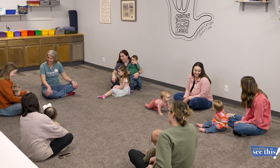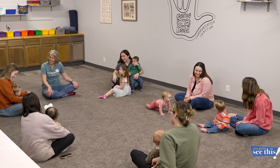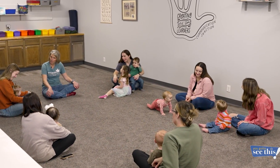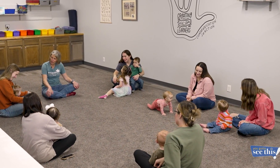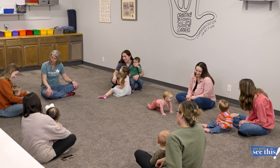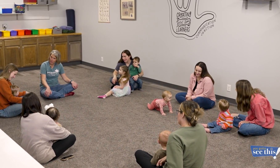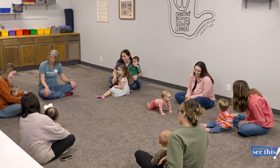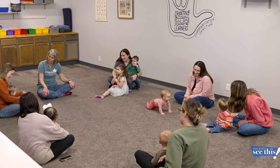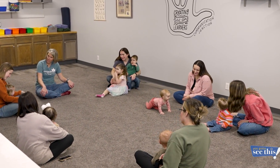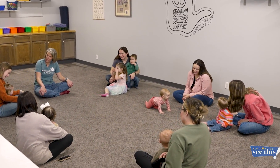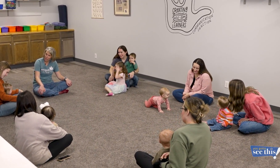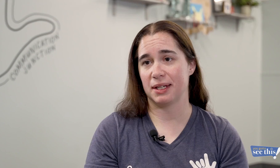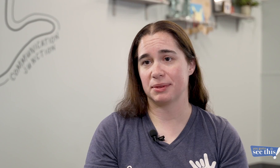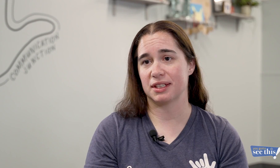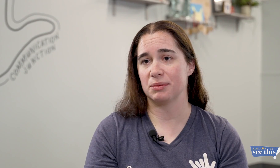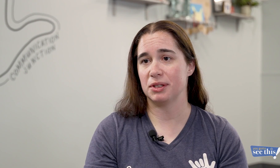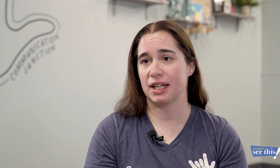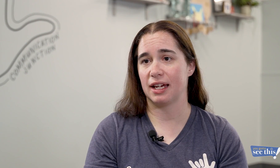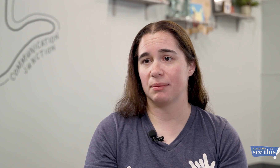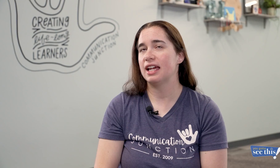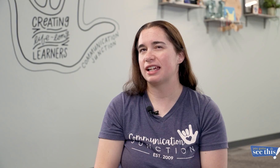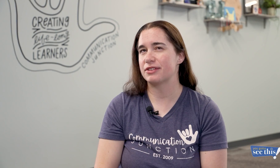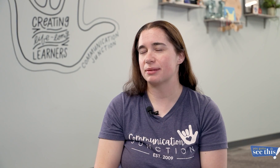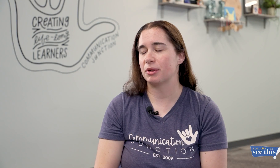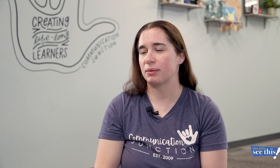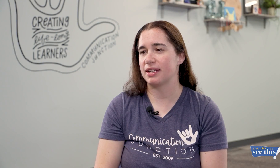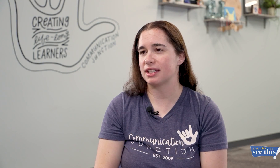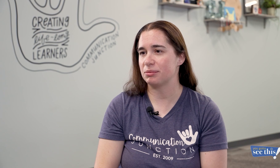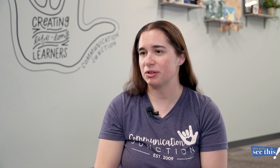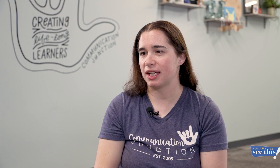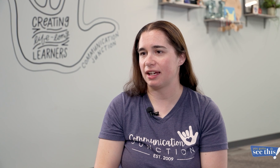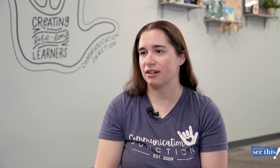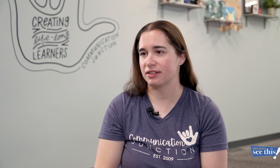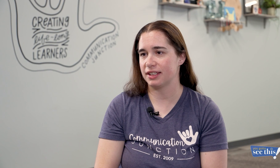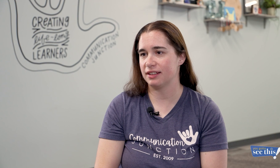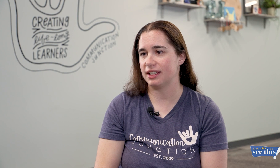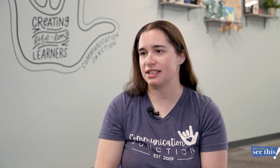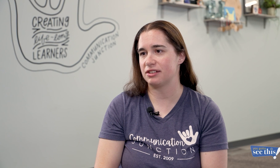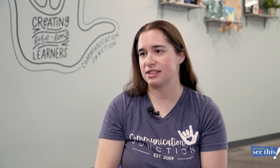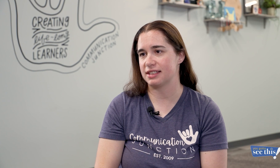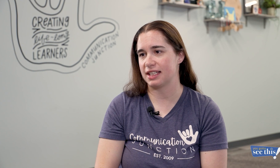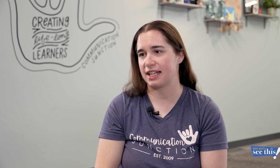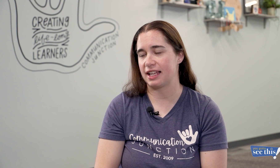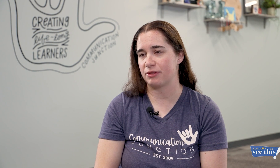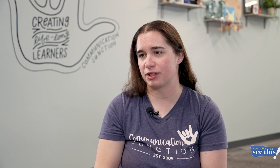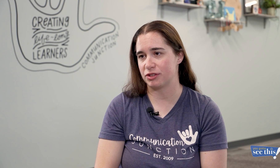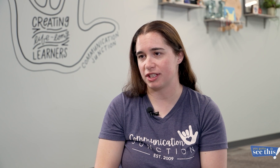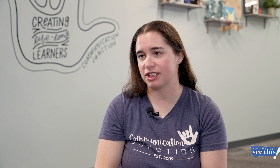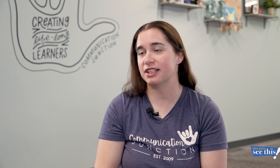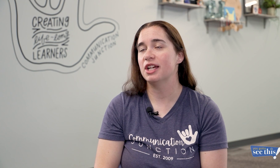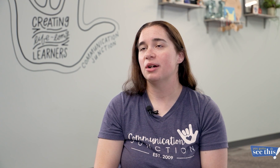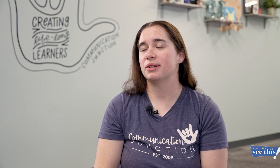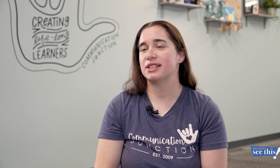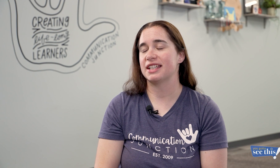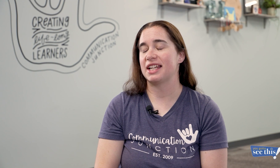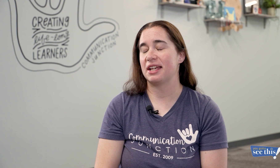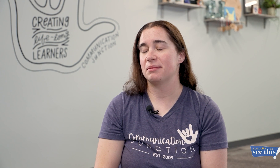parents to help their kids be able to communicate. It gives them a way to communicate earlier and decreases a lot of that frustration, which then